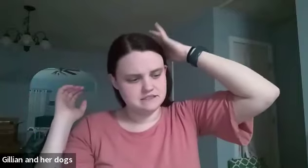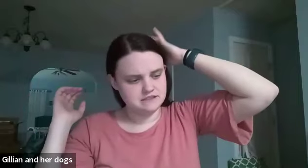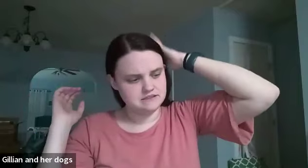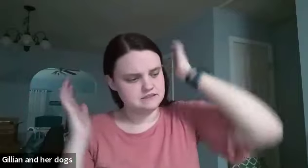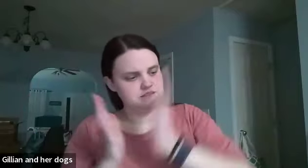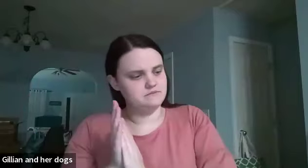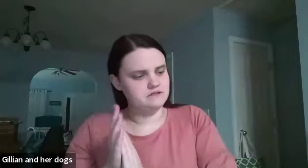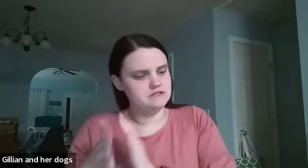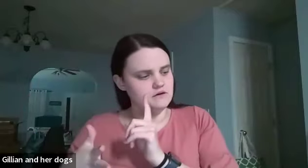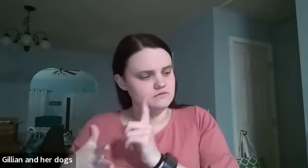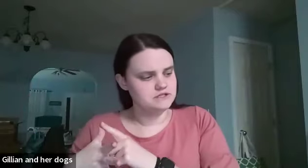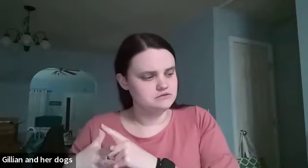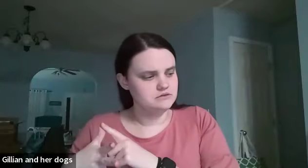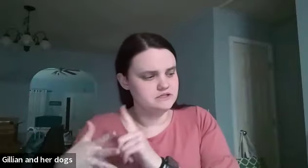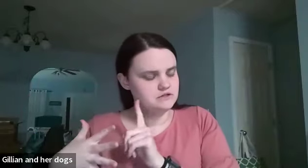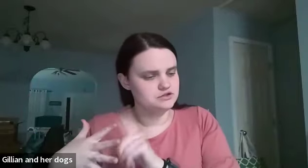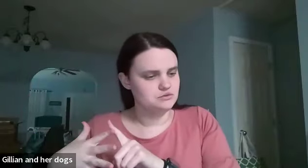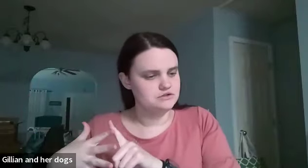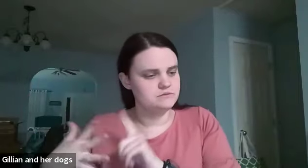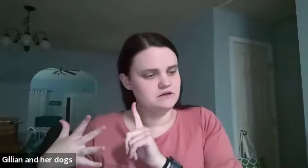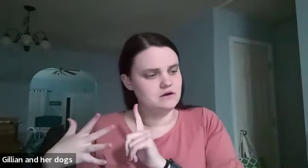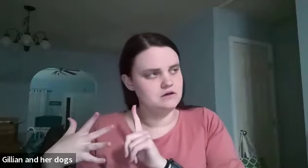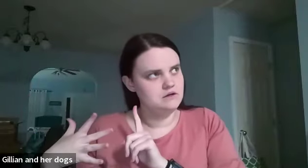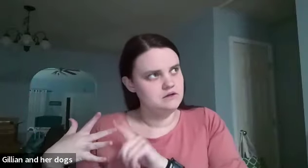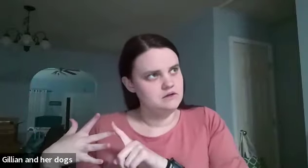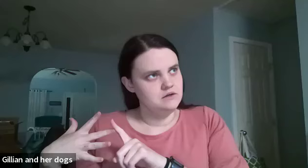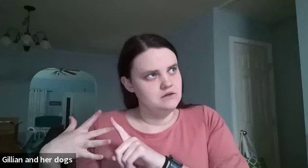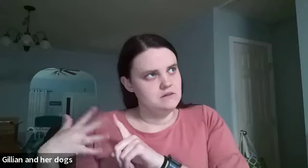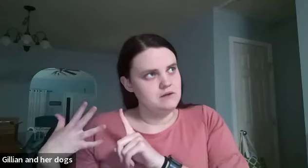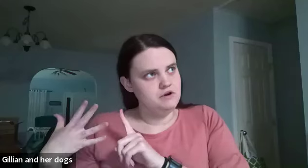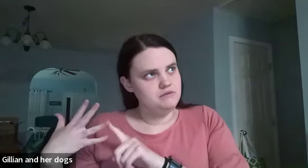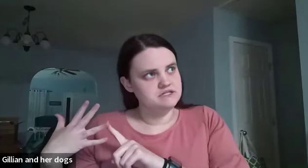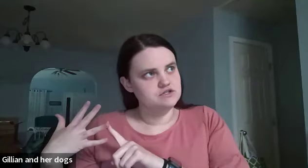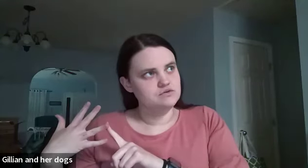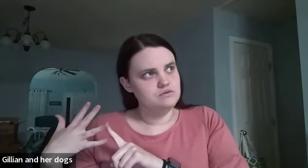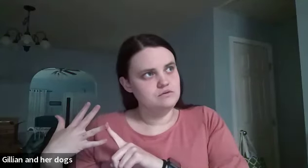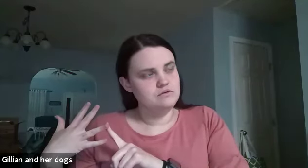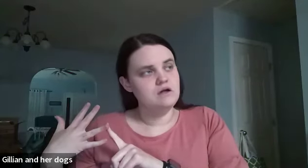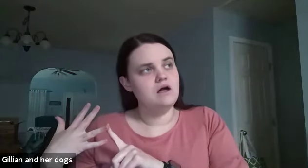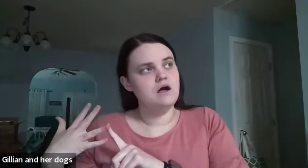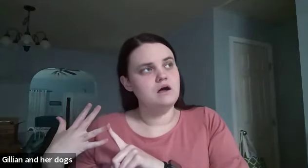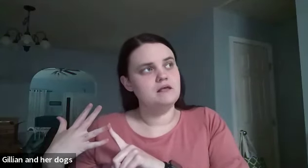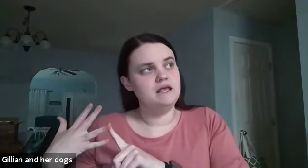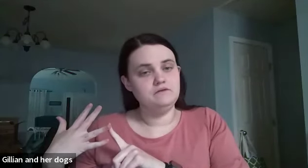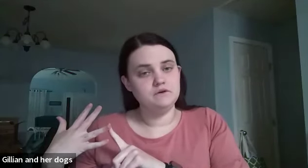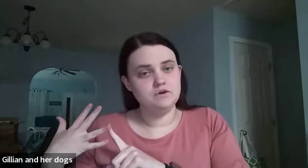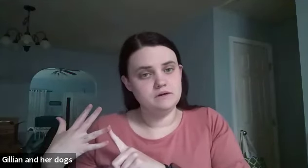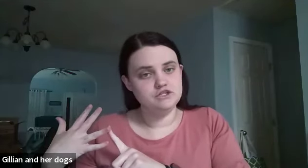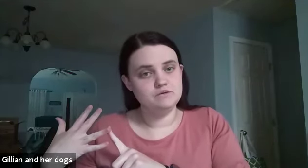see. Let's see. We did our restaurant, we did our stores, we did our library, we did school. If you're going to